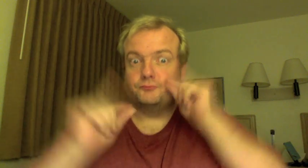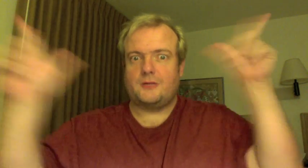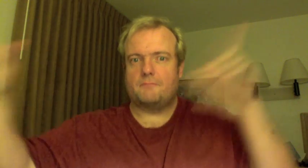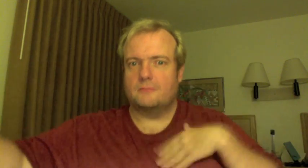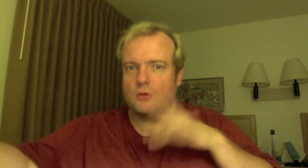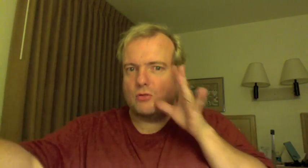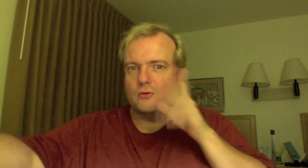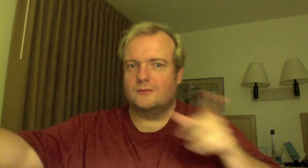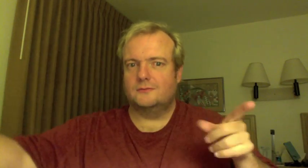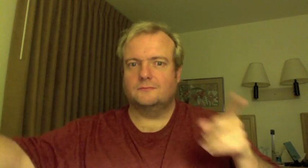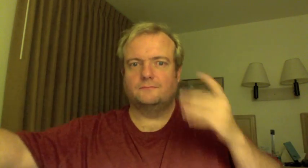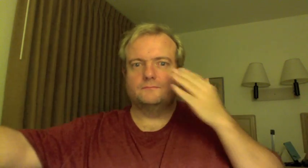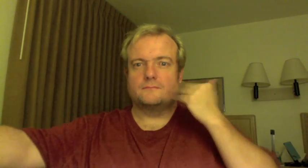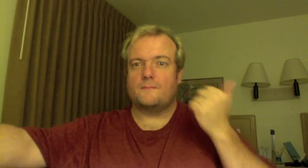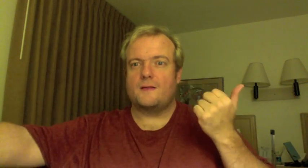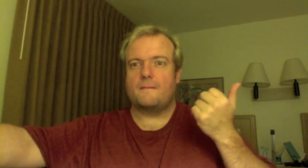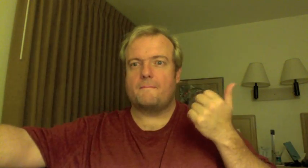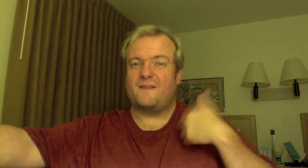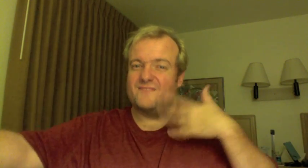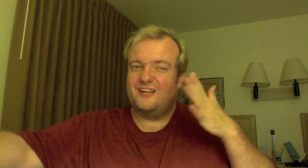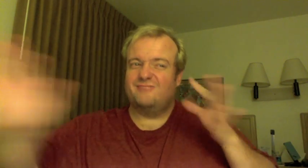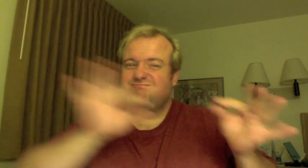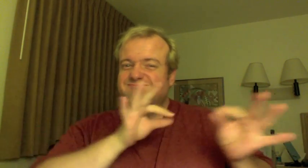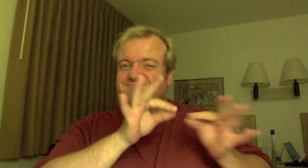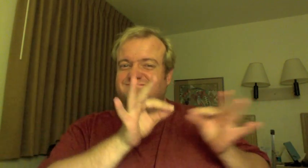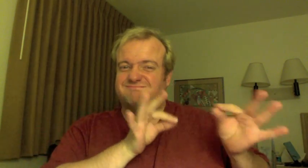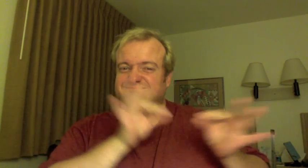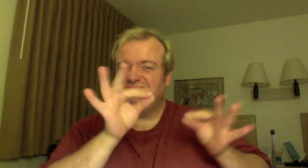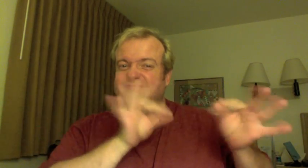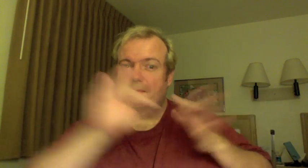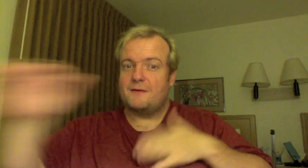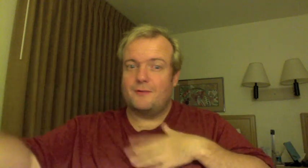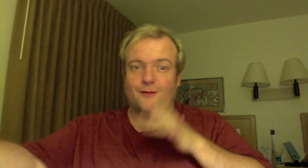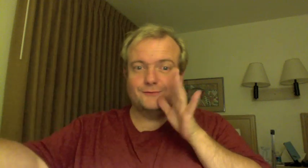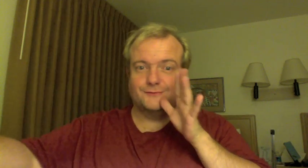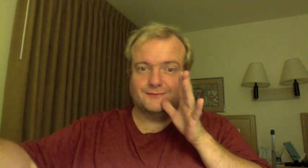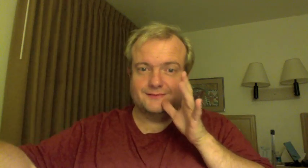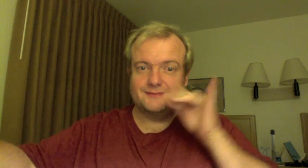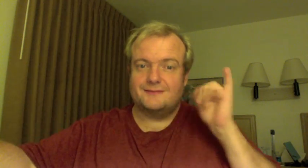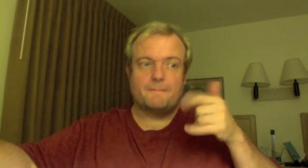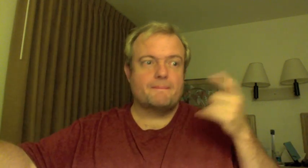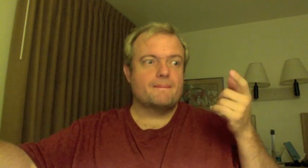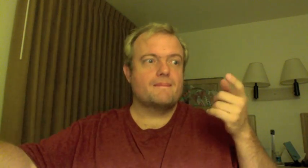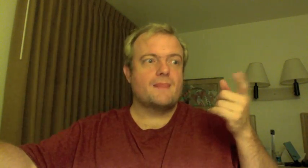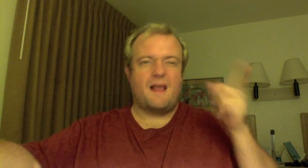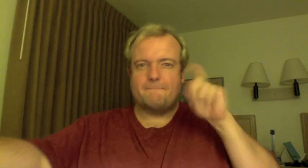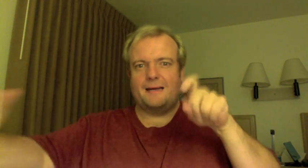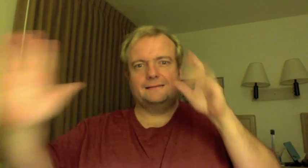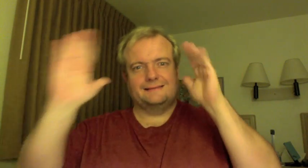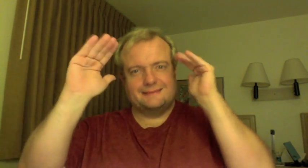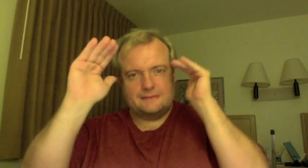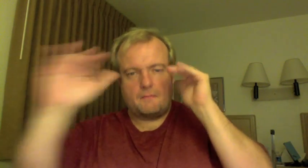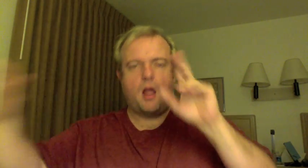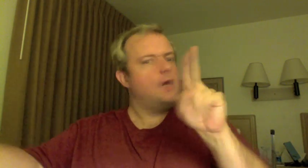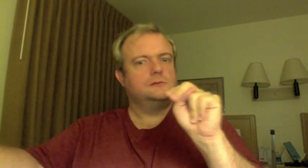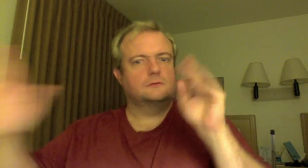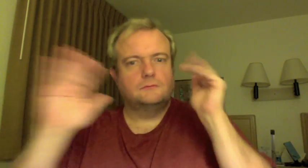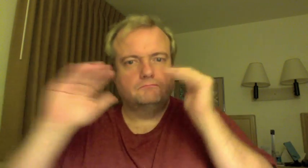yet flexible enough to withstand earthquakes. The Bird's Nest team revisits the seismic tests to refine